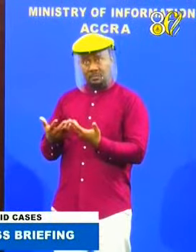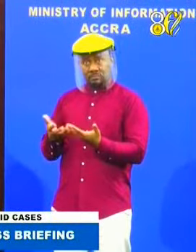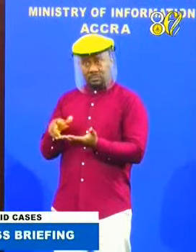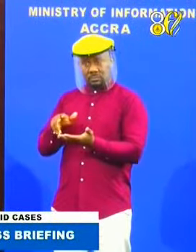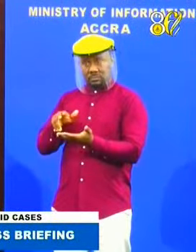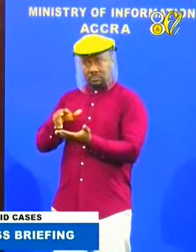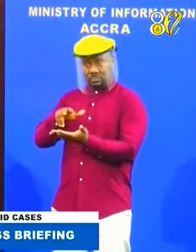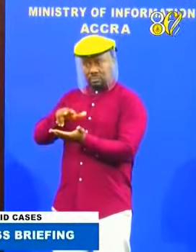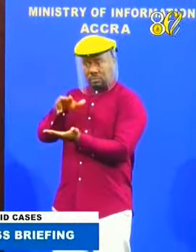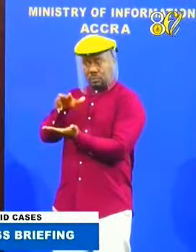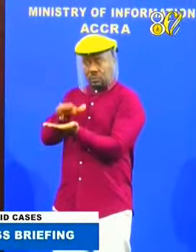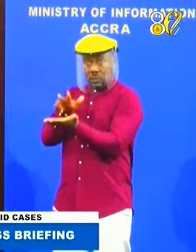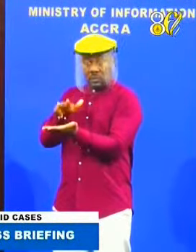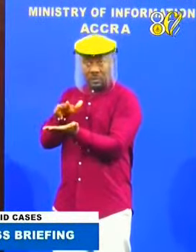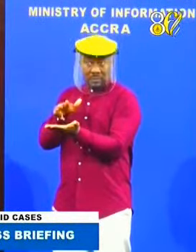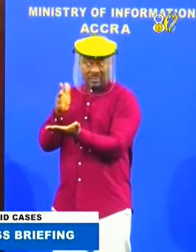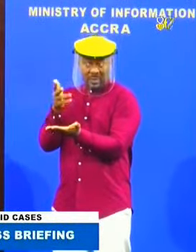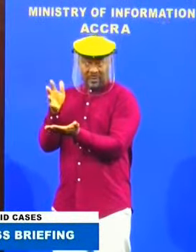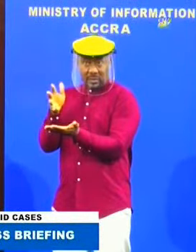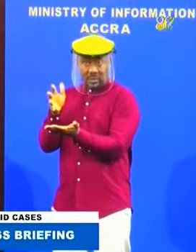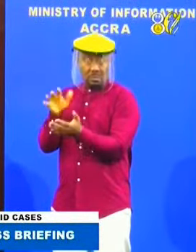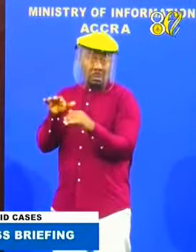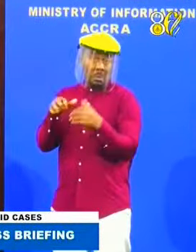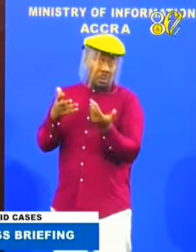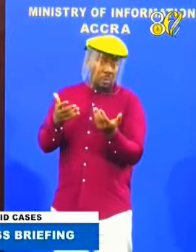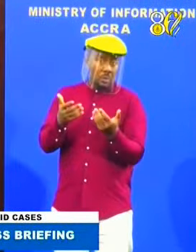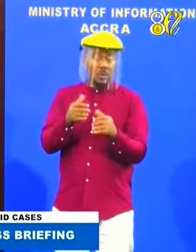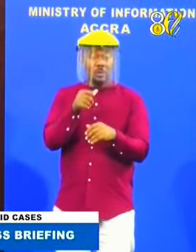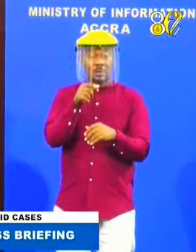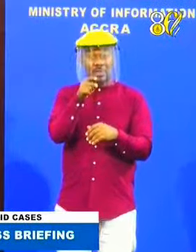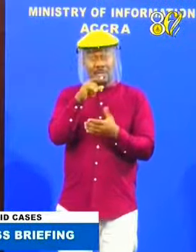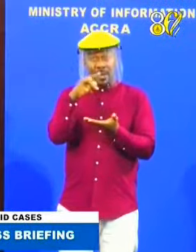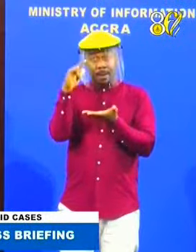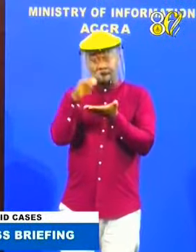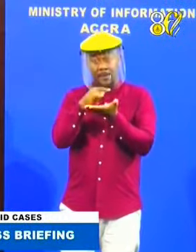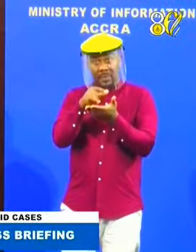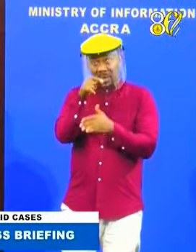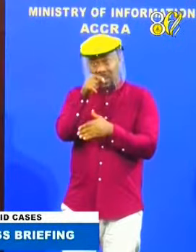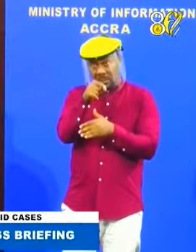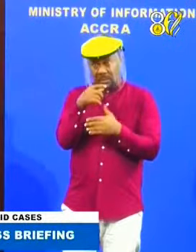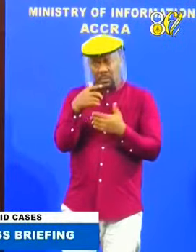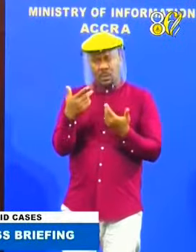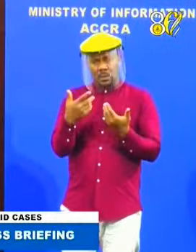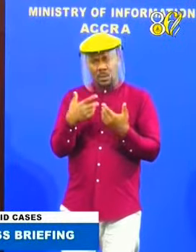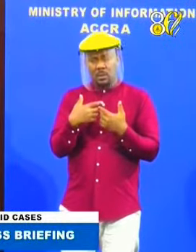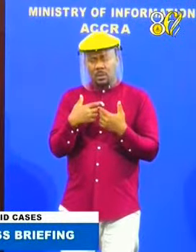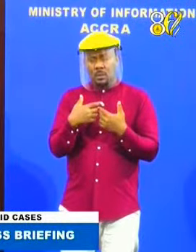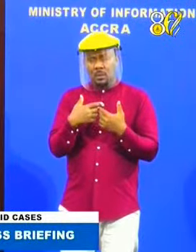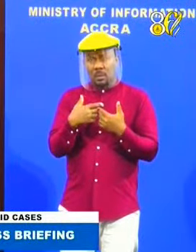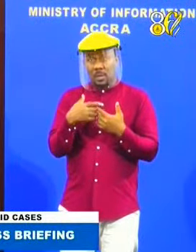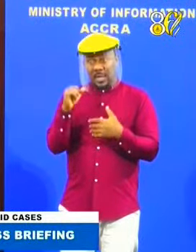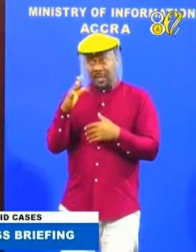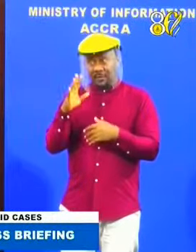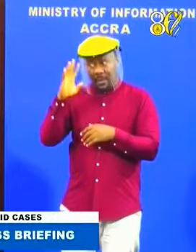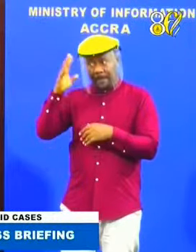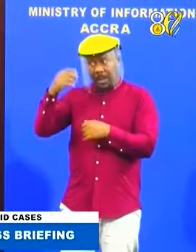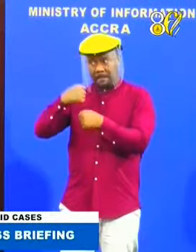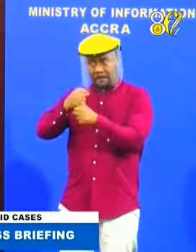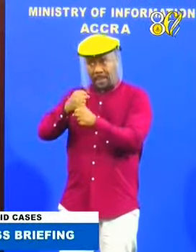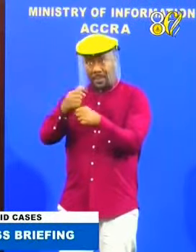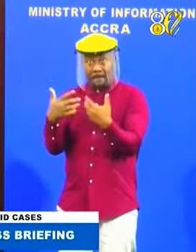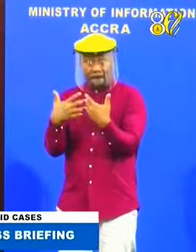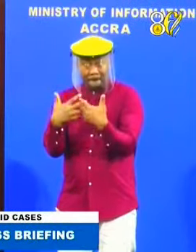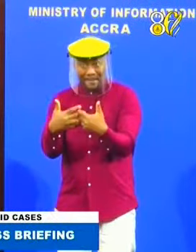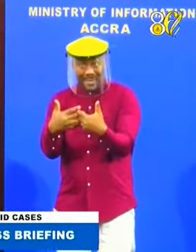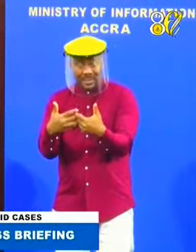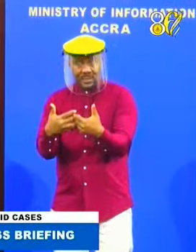airport, we demand that if there's any new circulating strain, the manufacturer of the device has to test that device with the circulating strain and